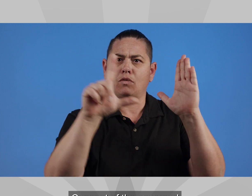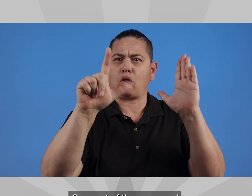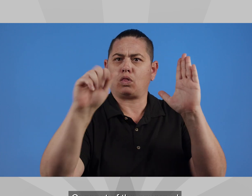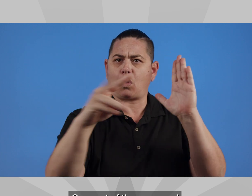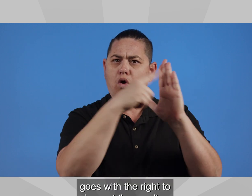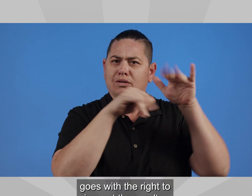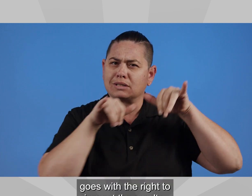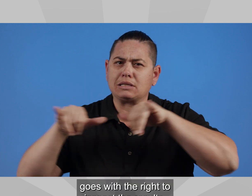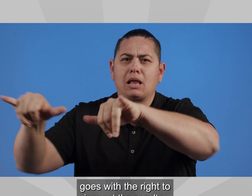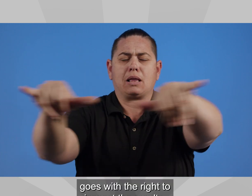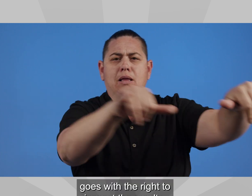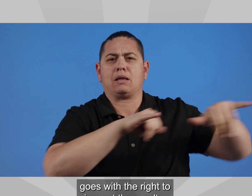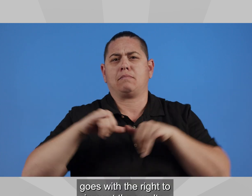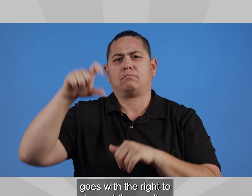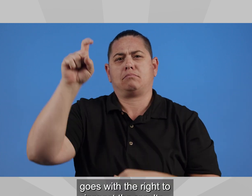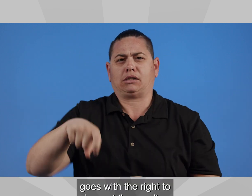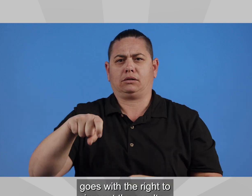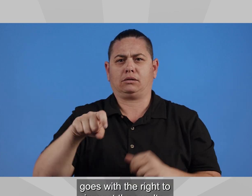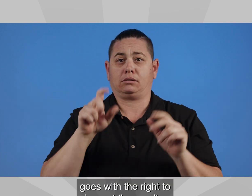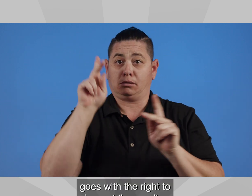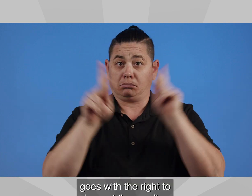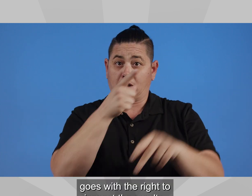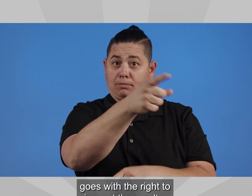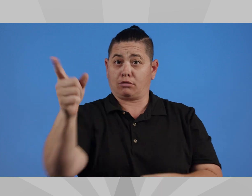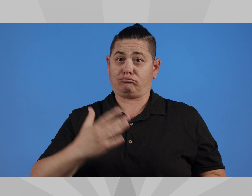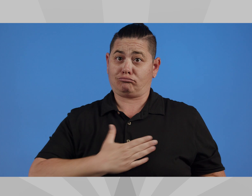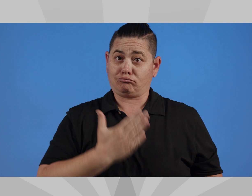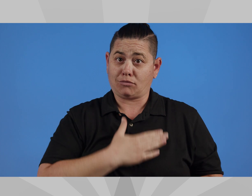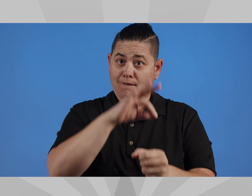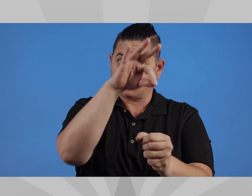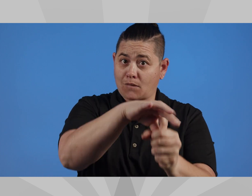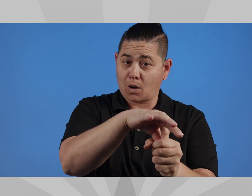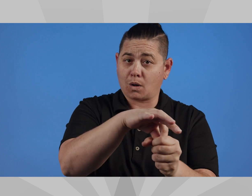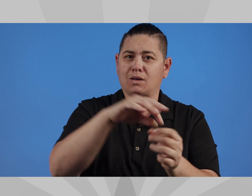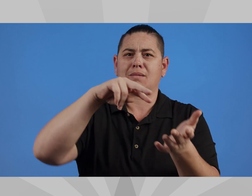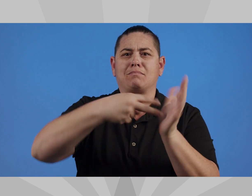Consent of the governed goes with the right to inspect the results.